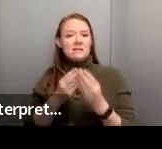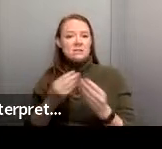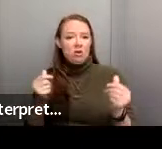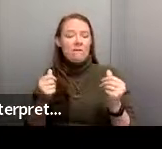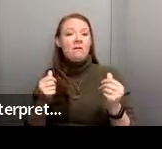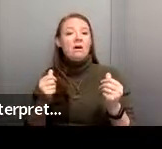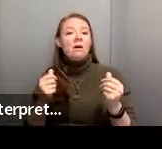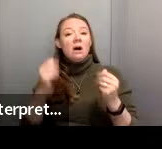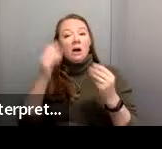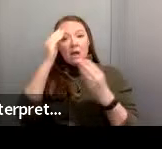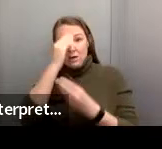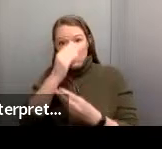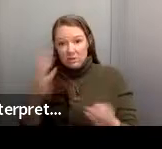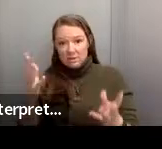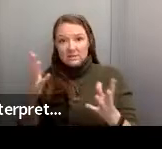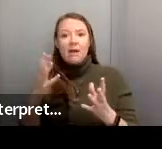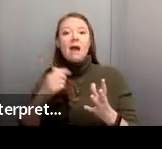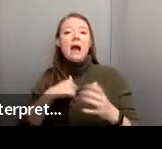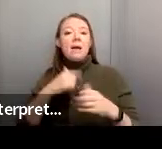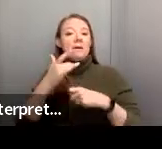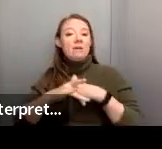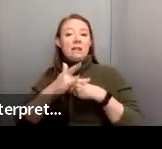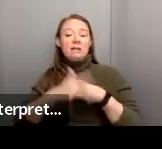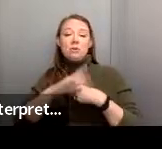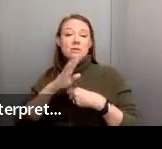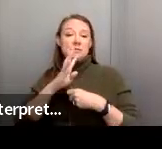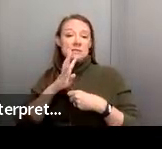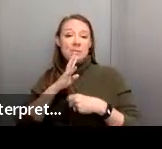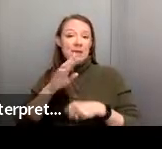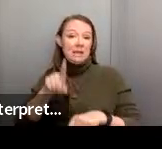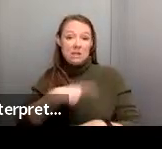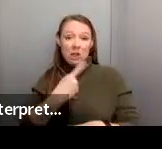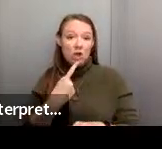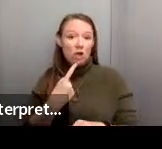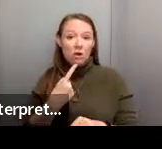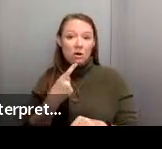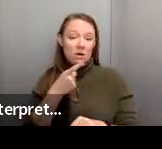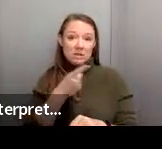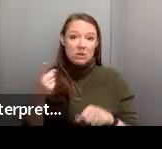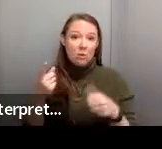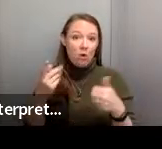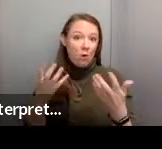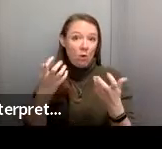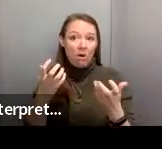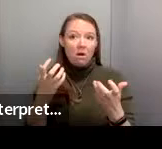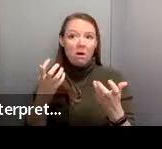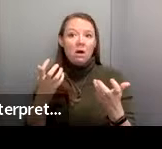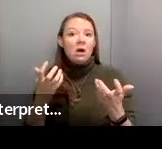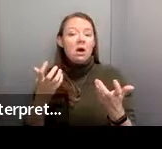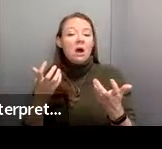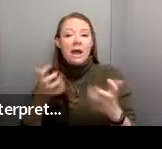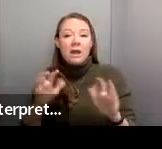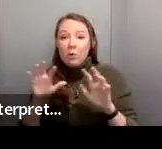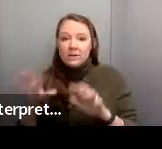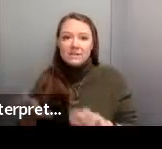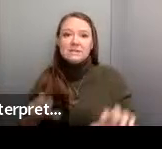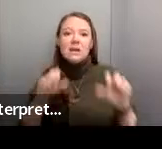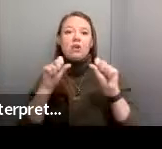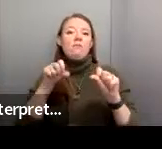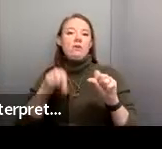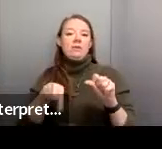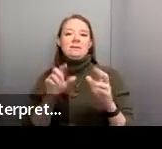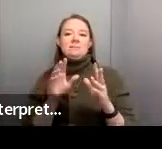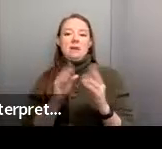that I am available to speak as long as you would like. I don't want to hijack the meeting, but I